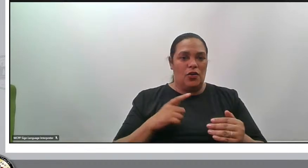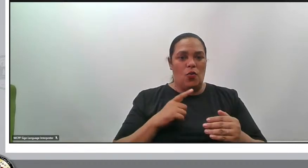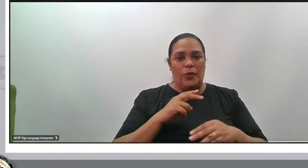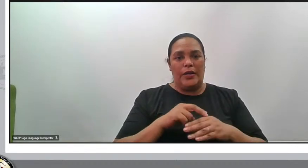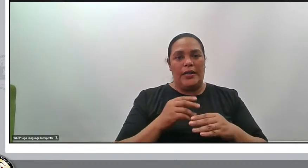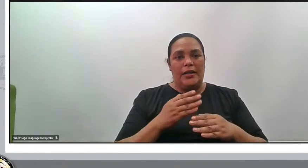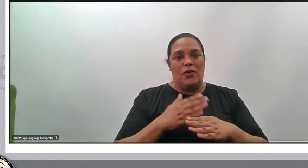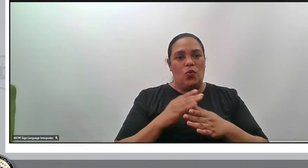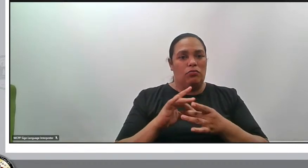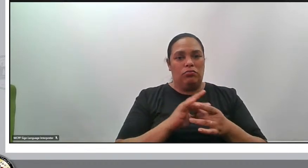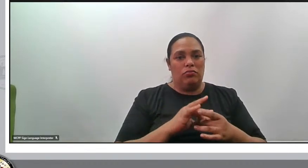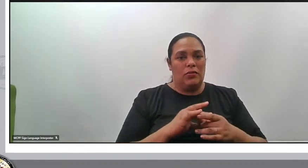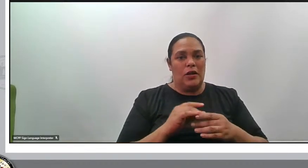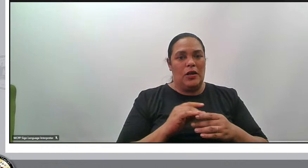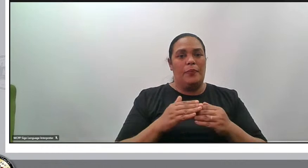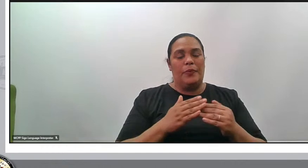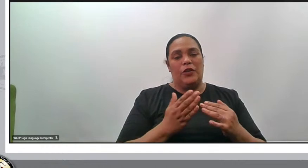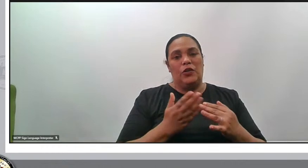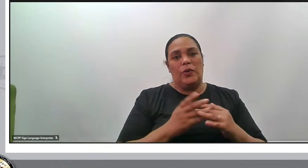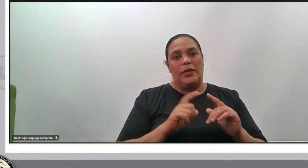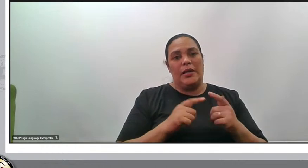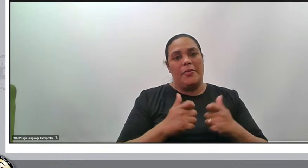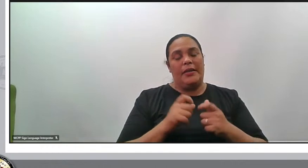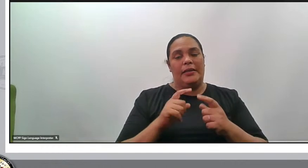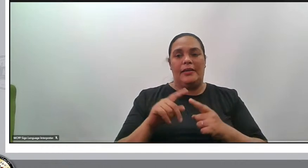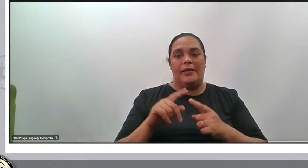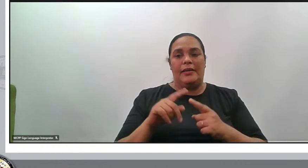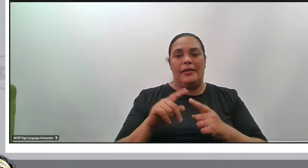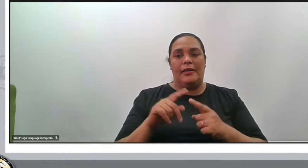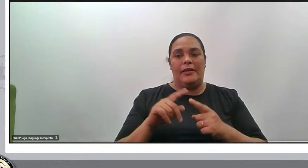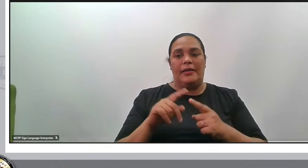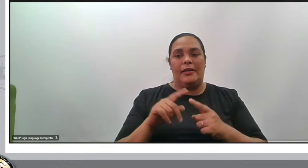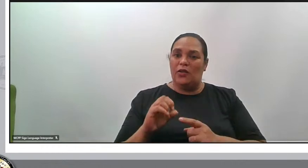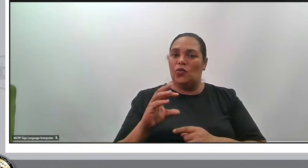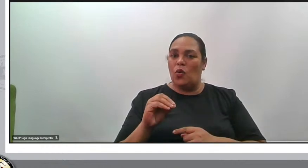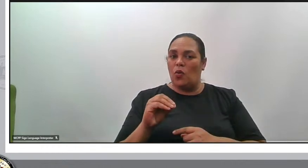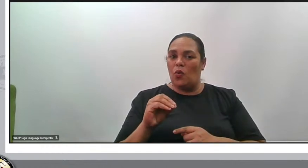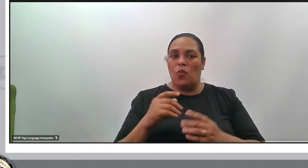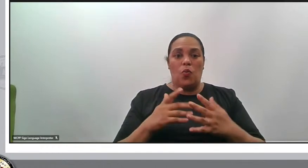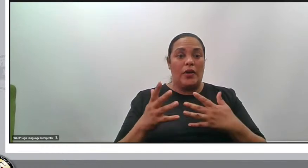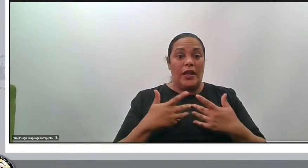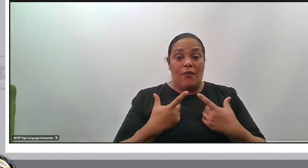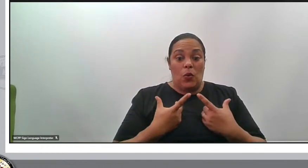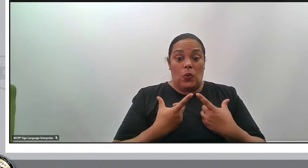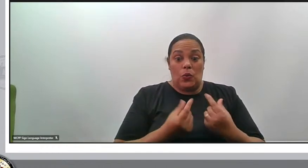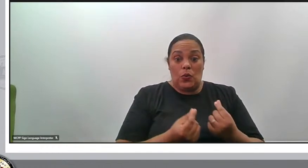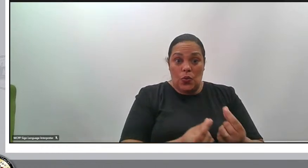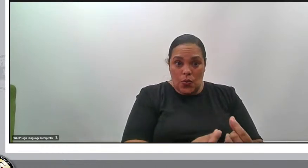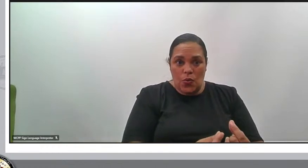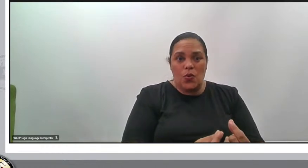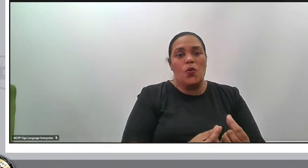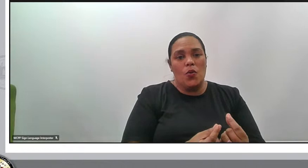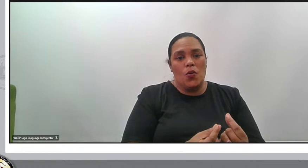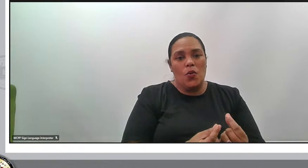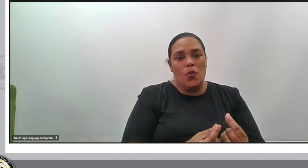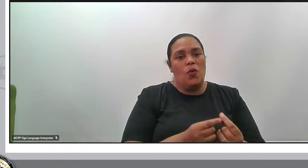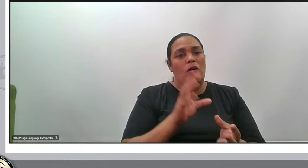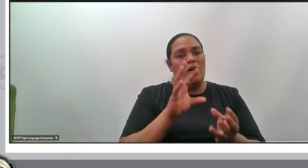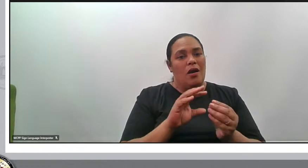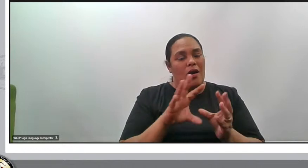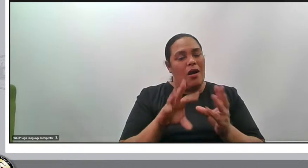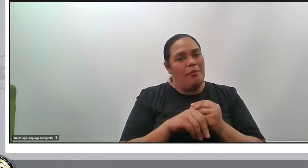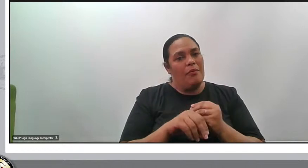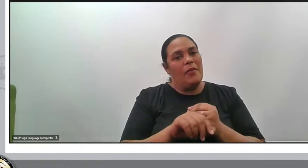between committees and POE. So this means that in whatever that we do, we will, among other